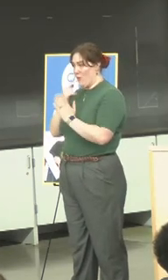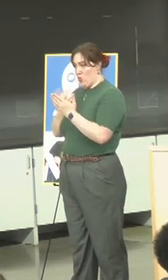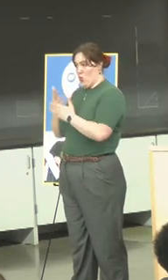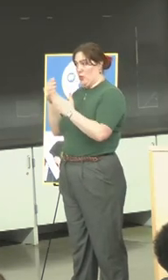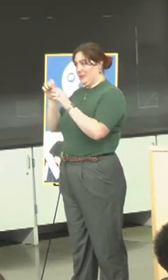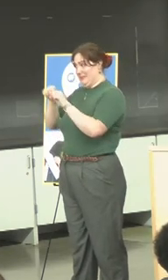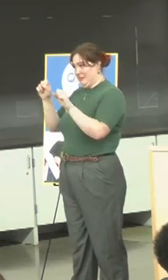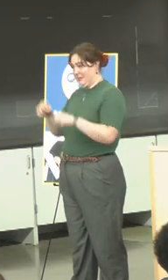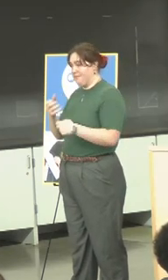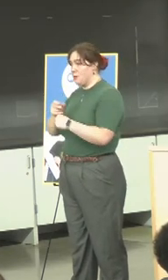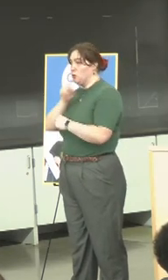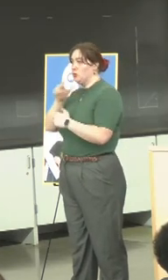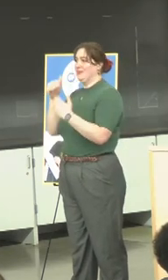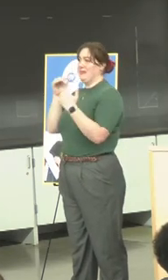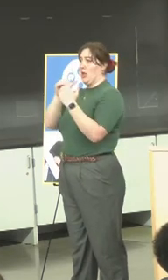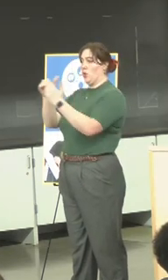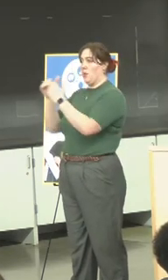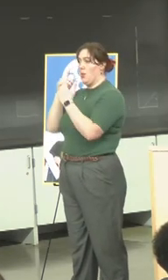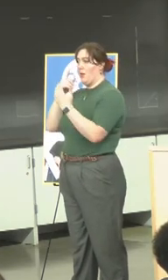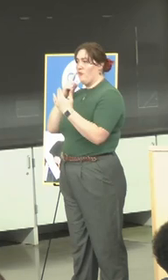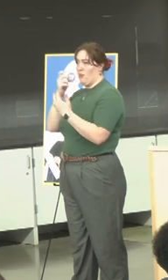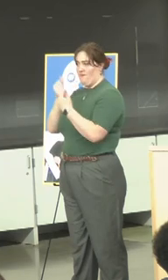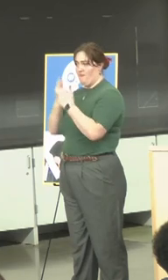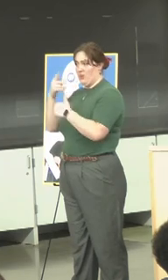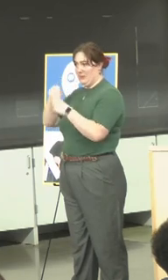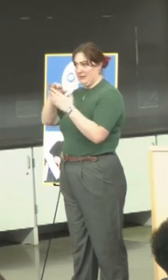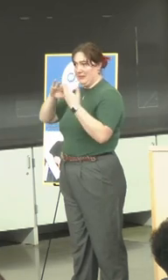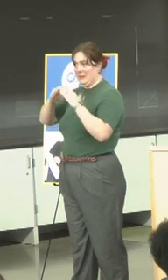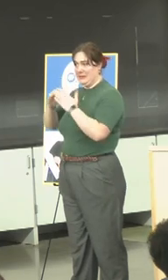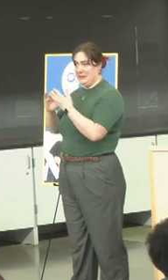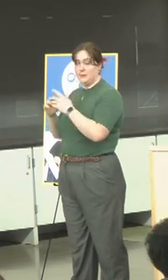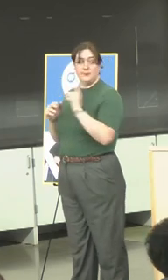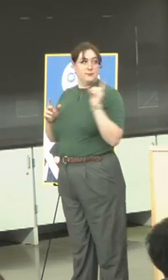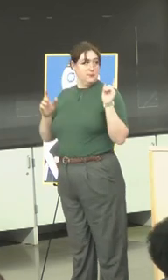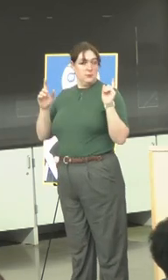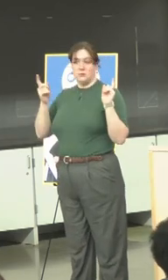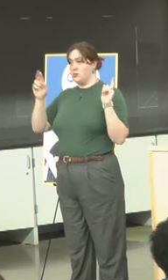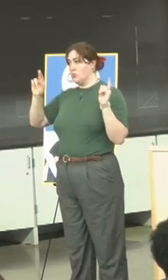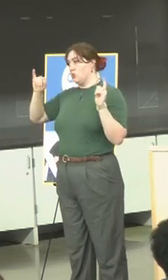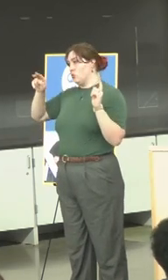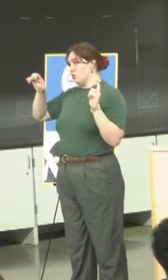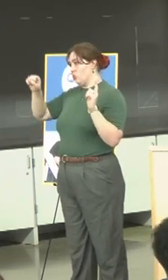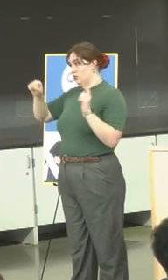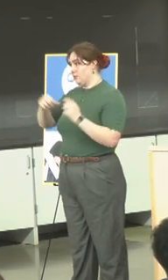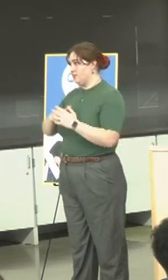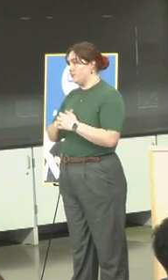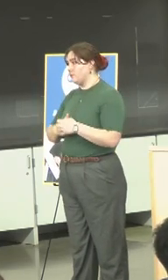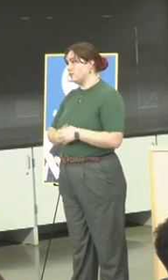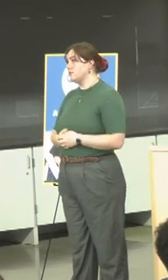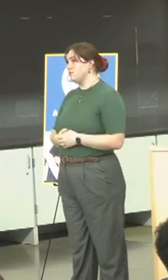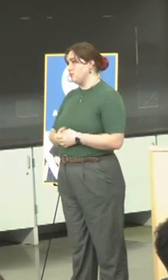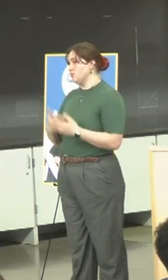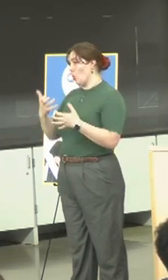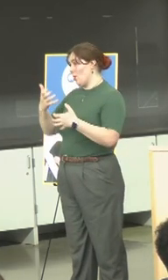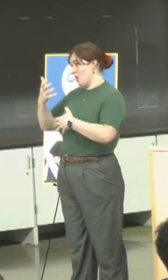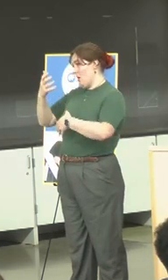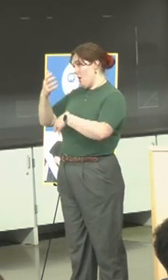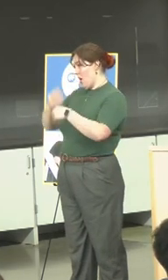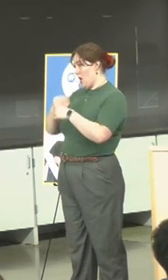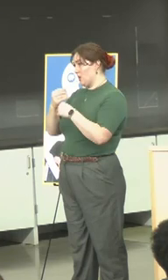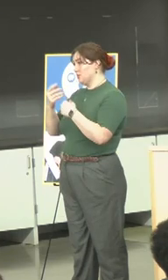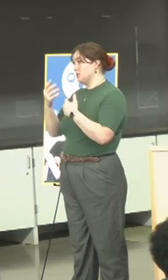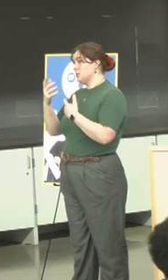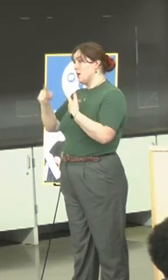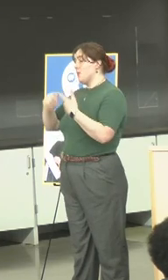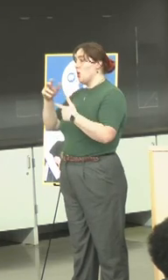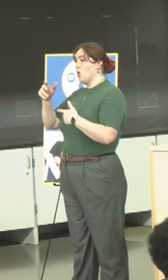equitably accessible throughout the city. I just want to add something about, we've had questions about racial equity